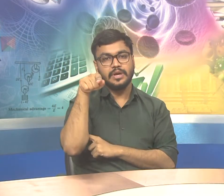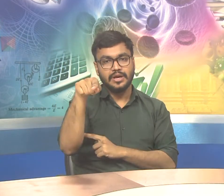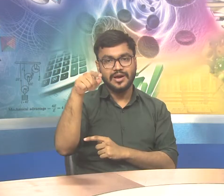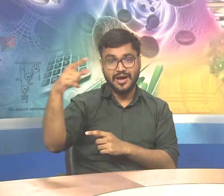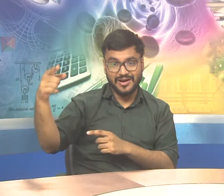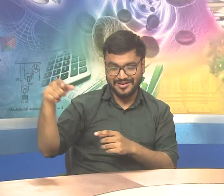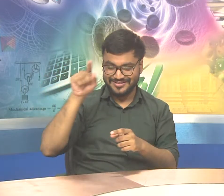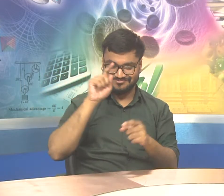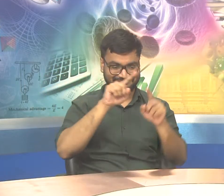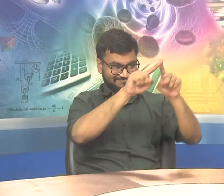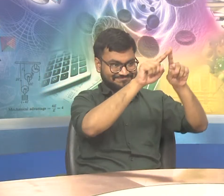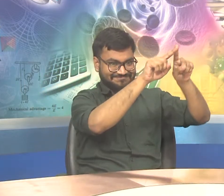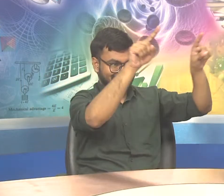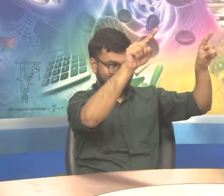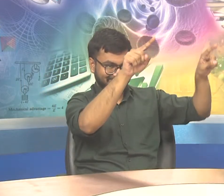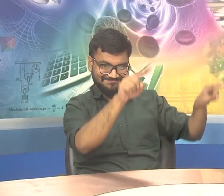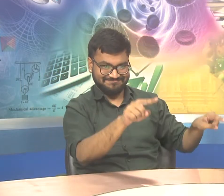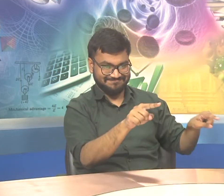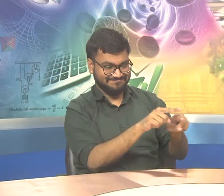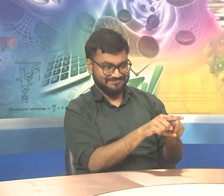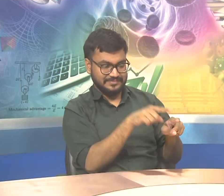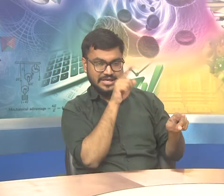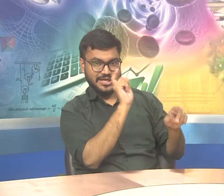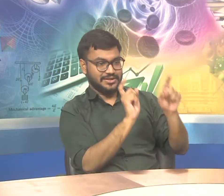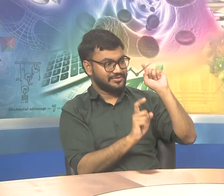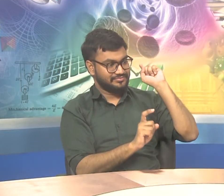changes electrical energy into light energy.